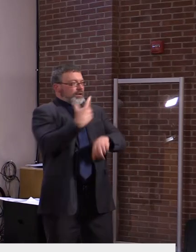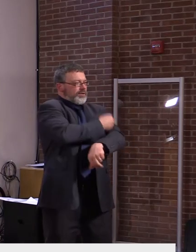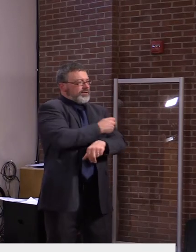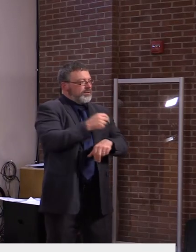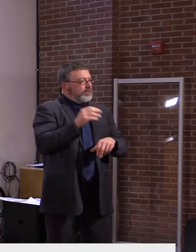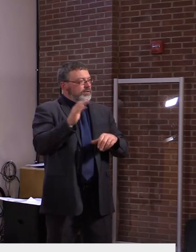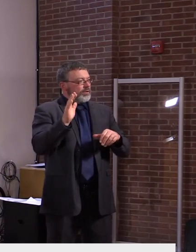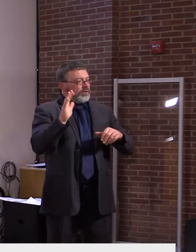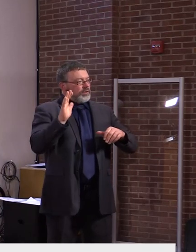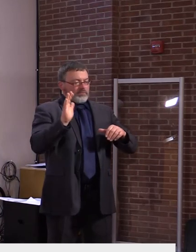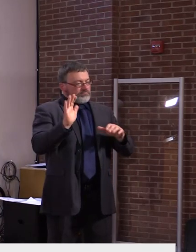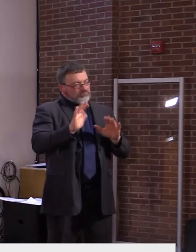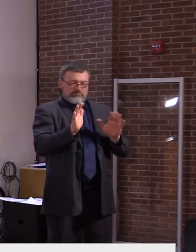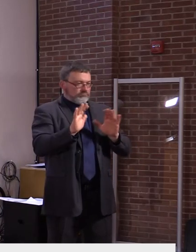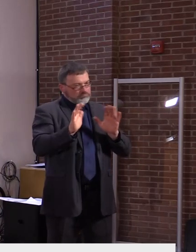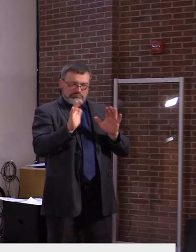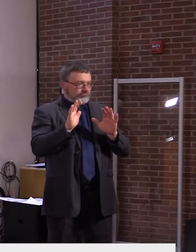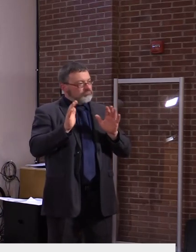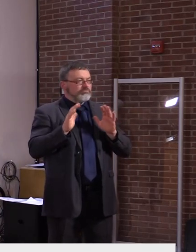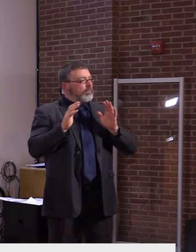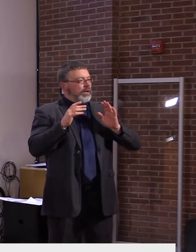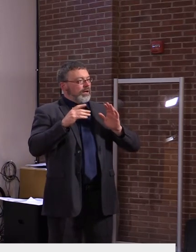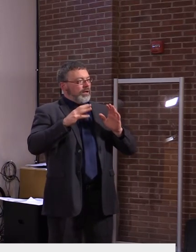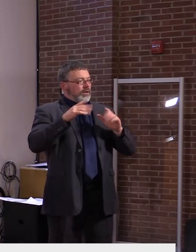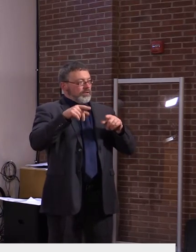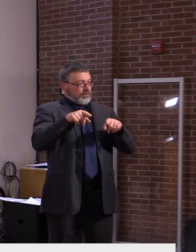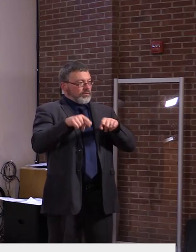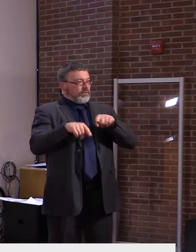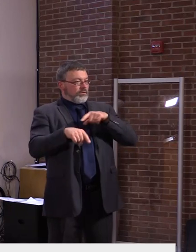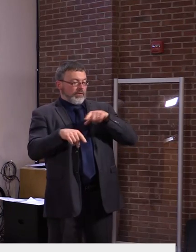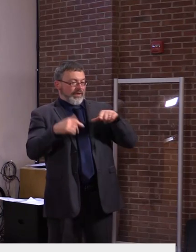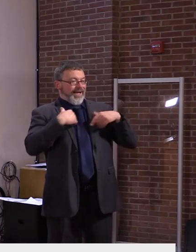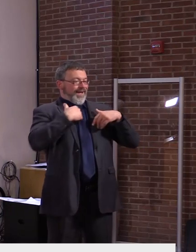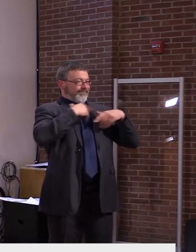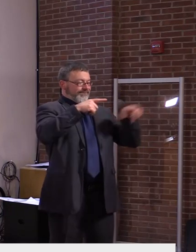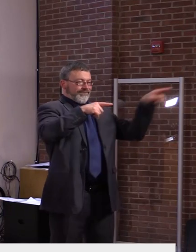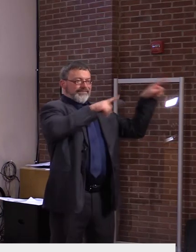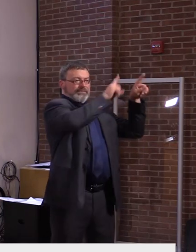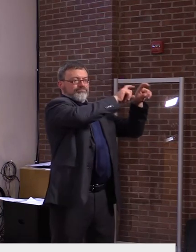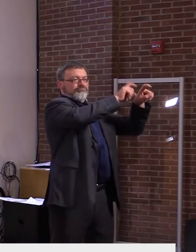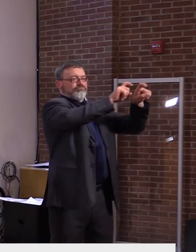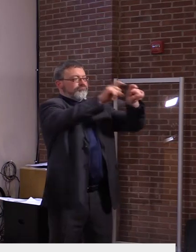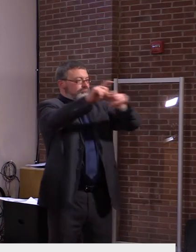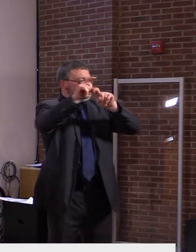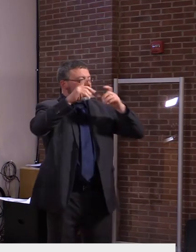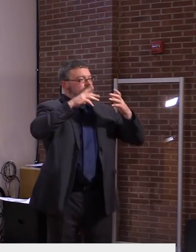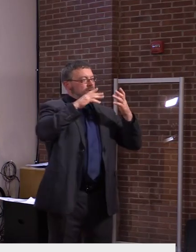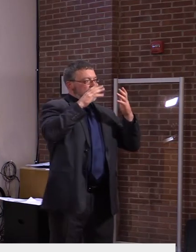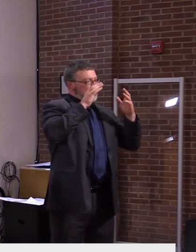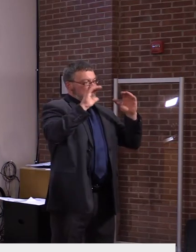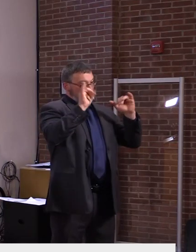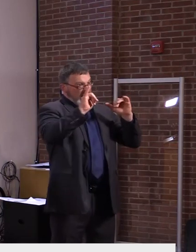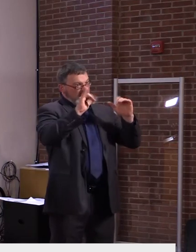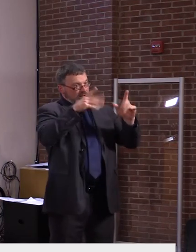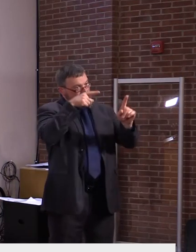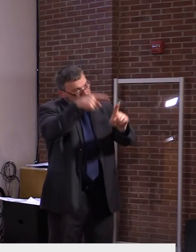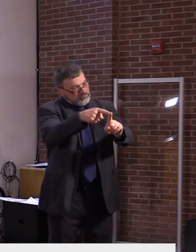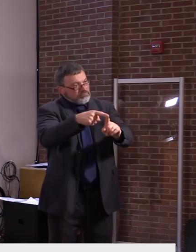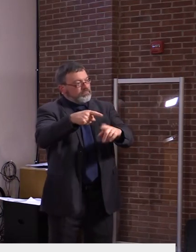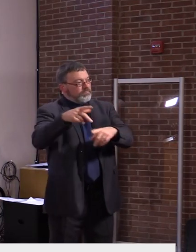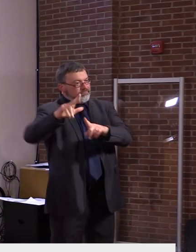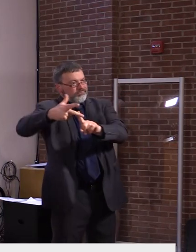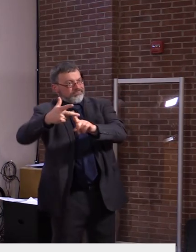because certainly none of the clinical trial data or experience worldwide has said anything about that.